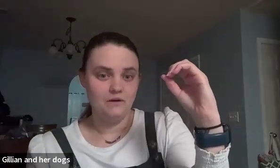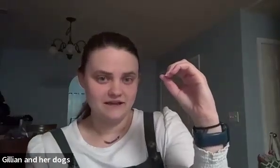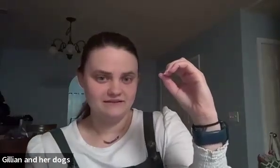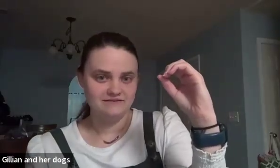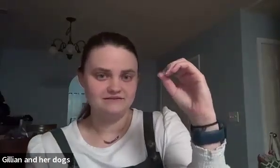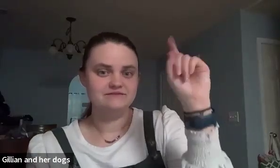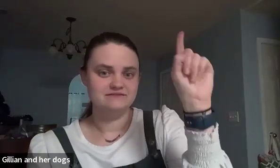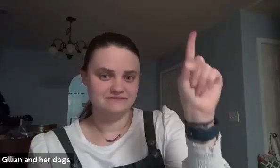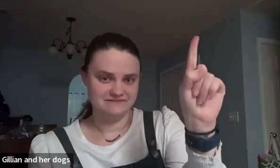1,